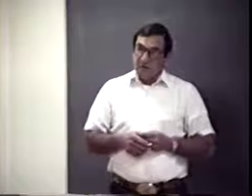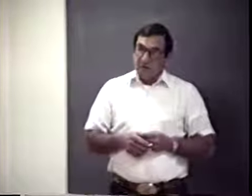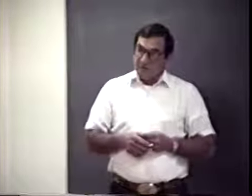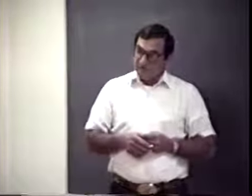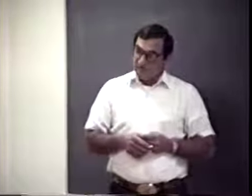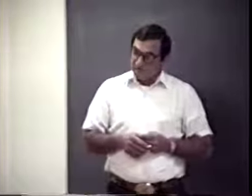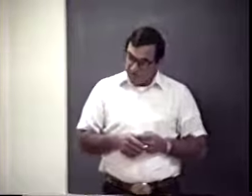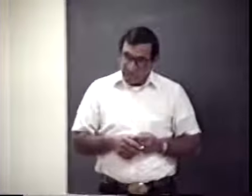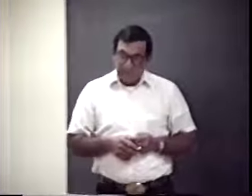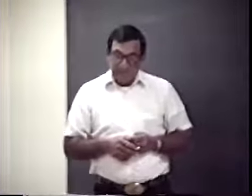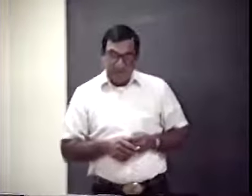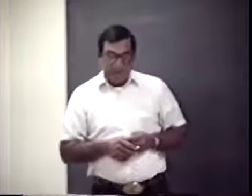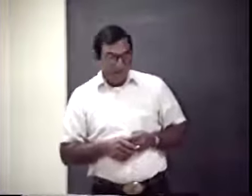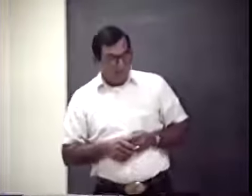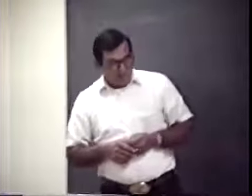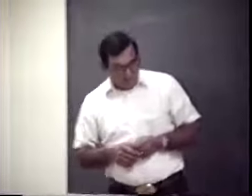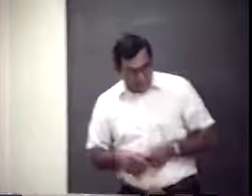you. Thanks.